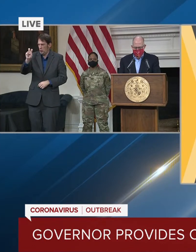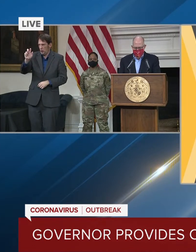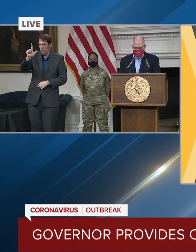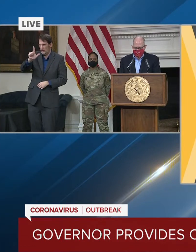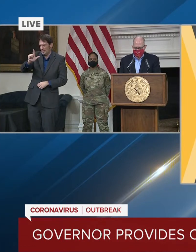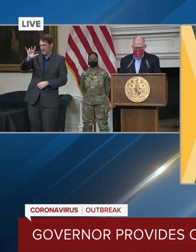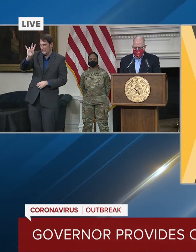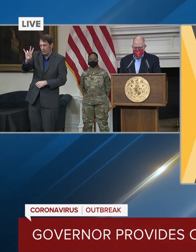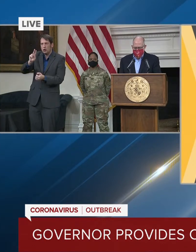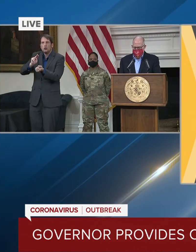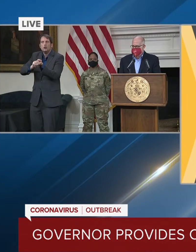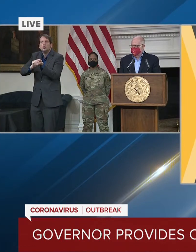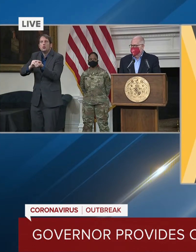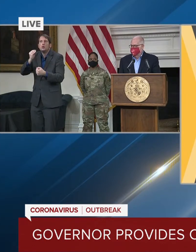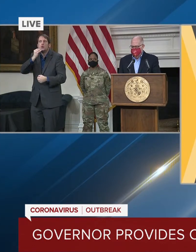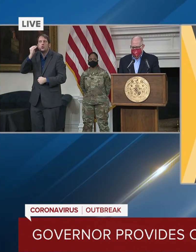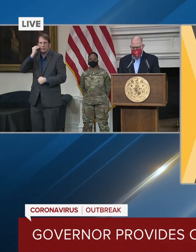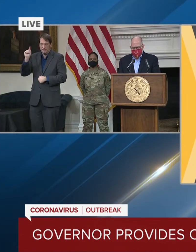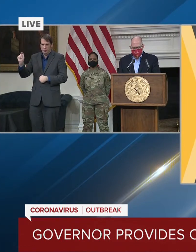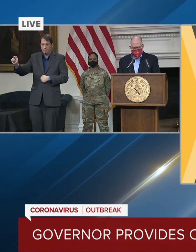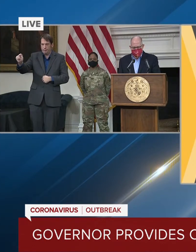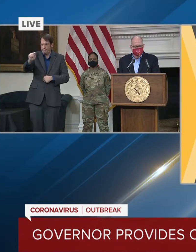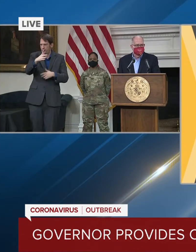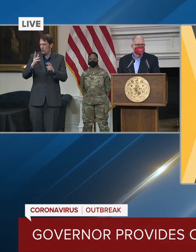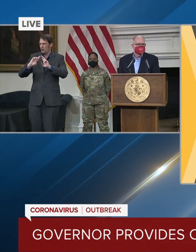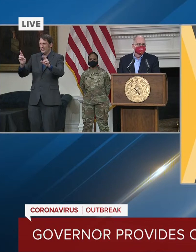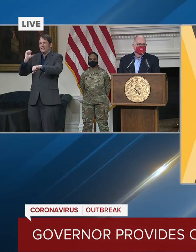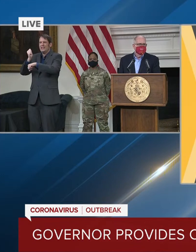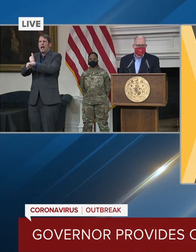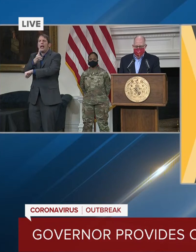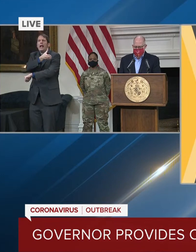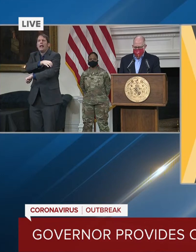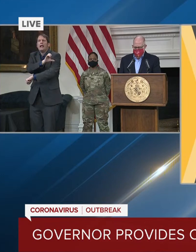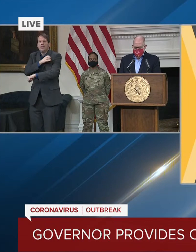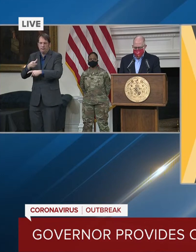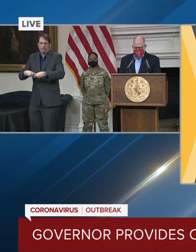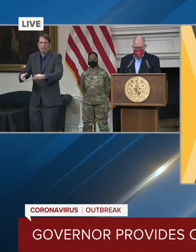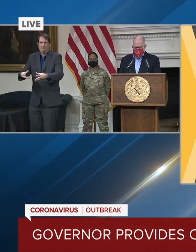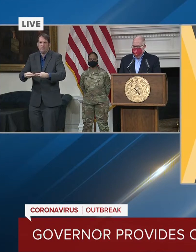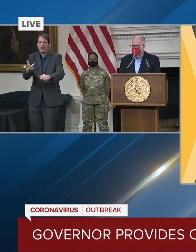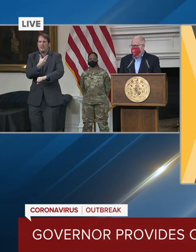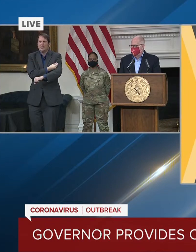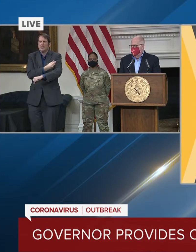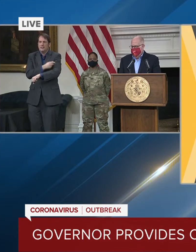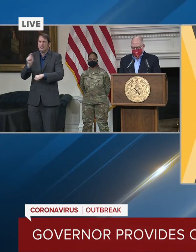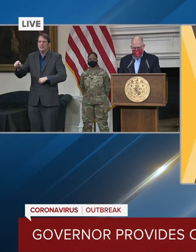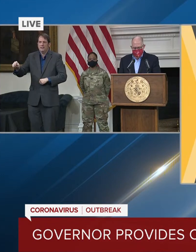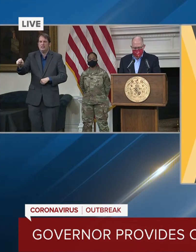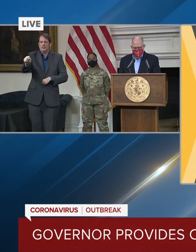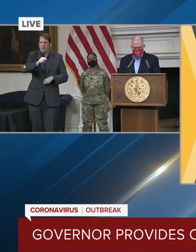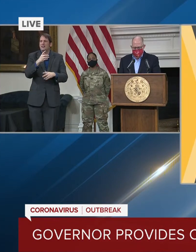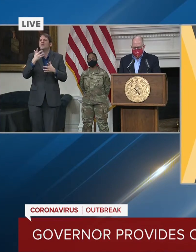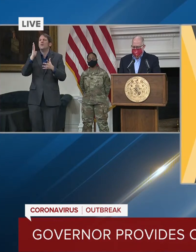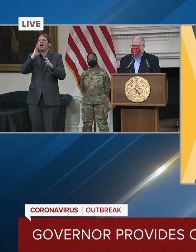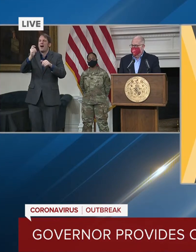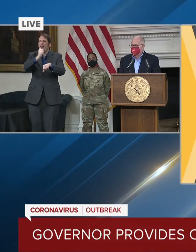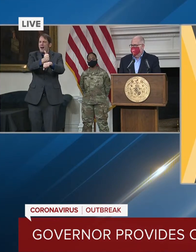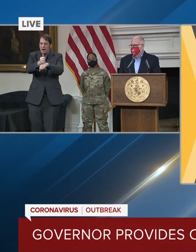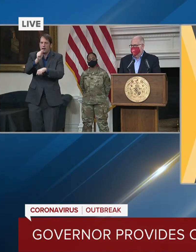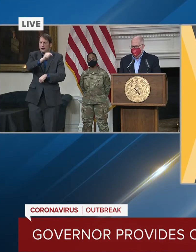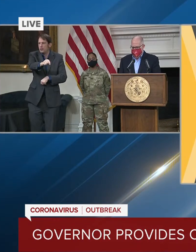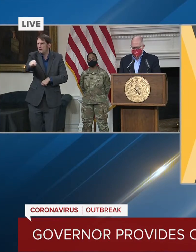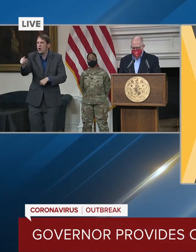Maryland. They're contracted to provide 3 clinics at each nursing home in the state to make sure